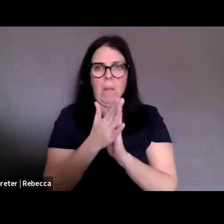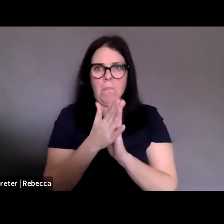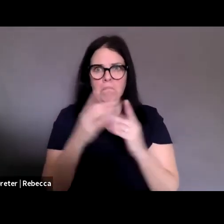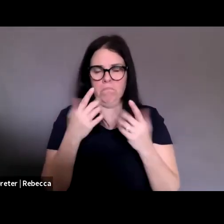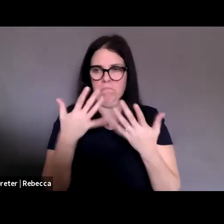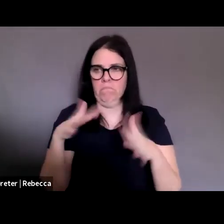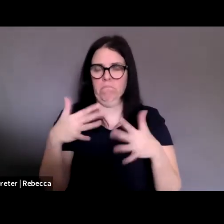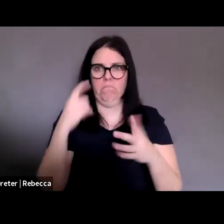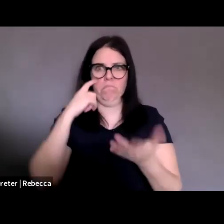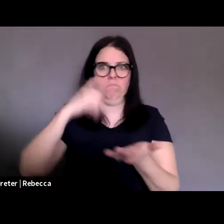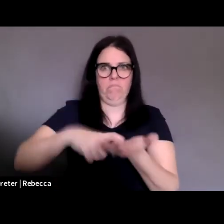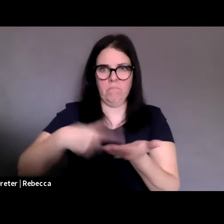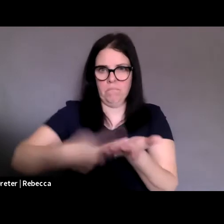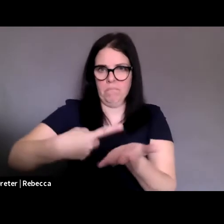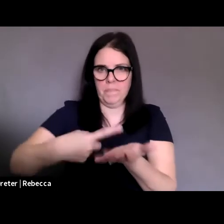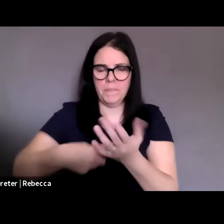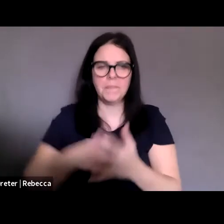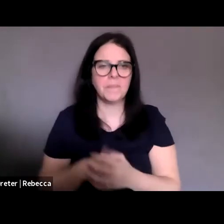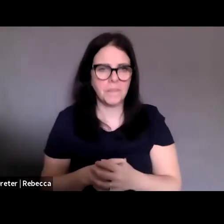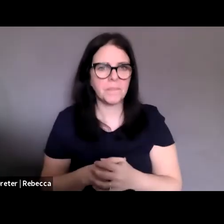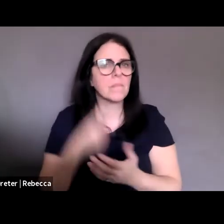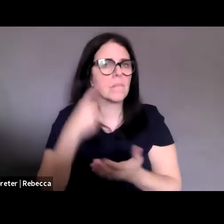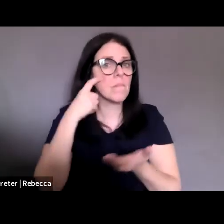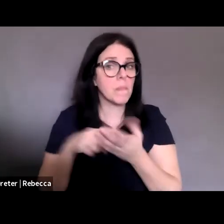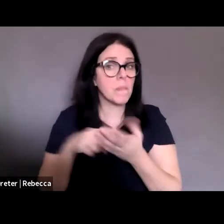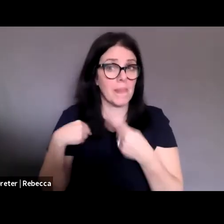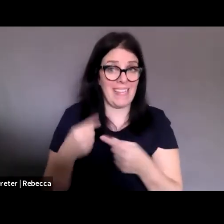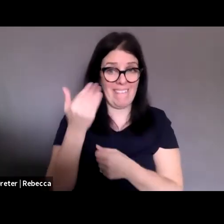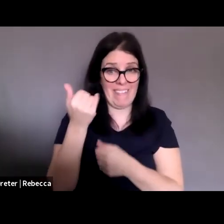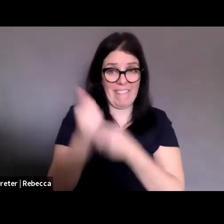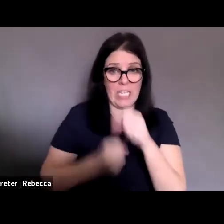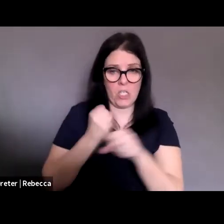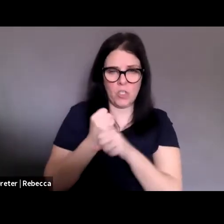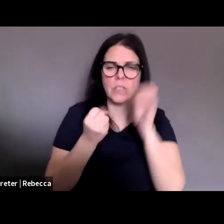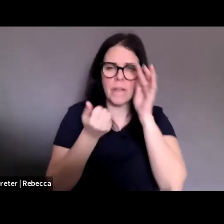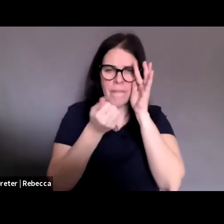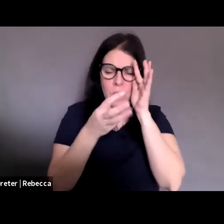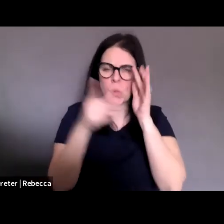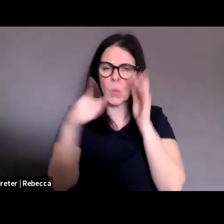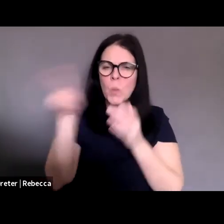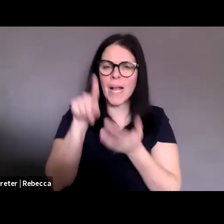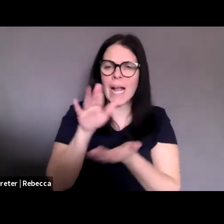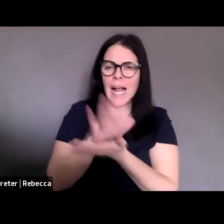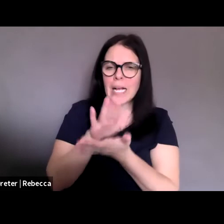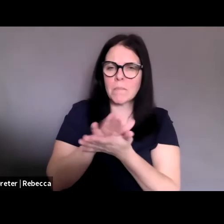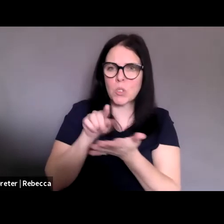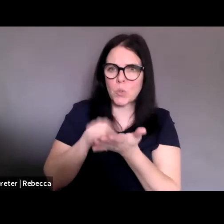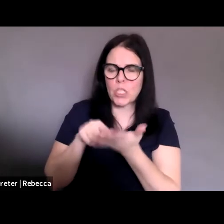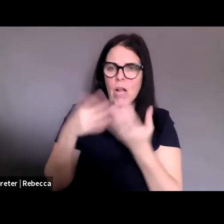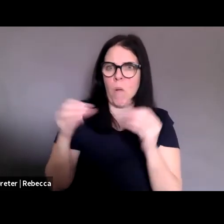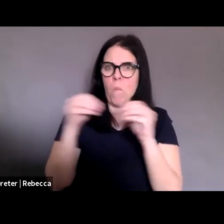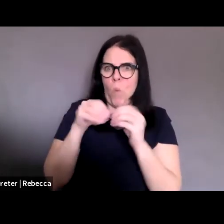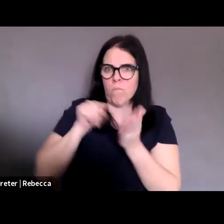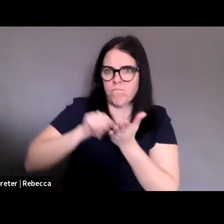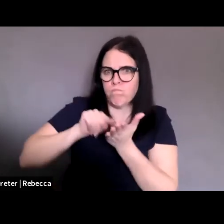noticed that over the last 15 years, a few academic researchers have conducted a lot of research on parental